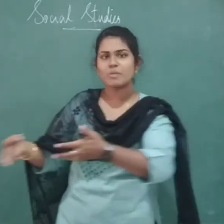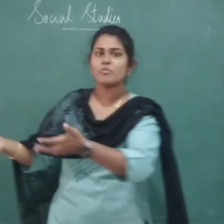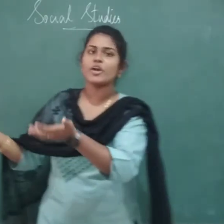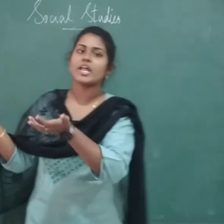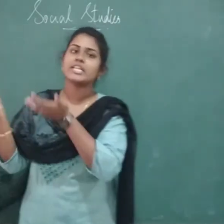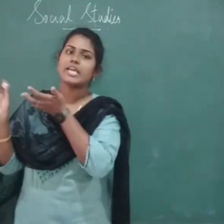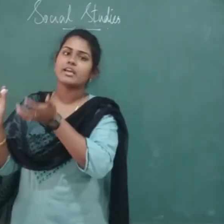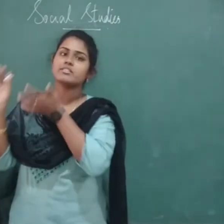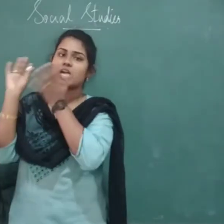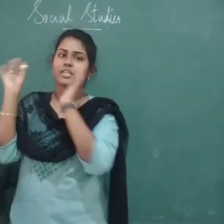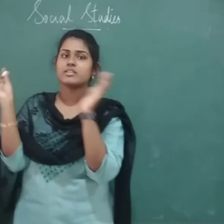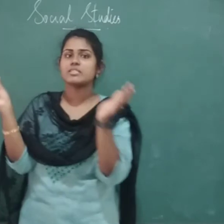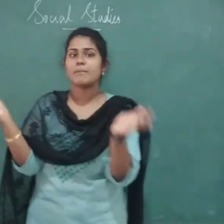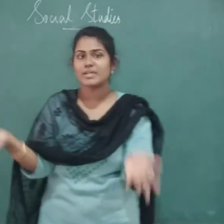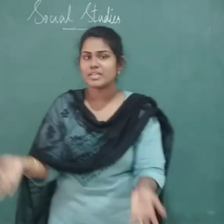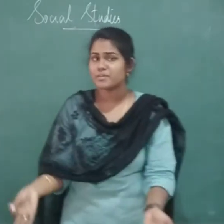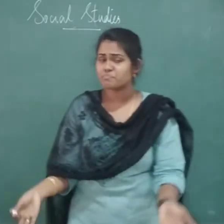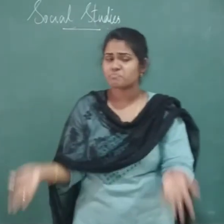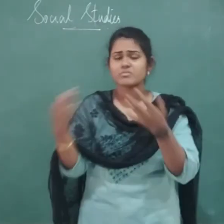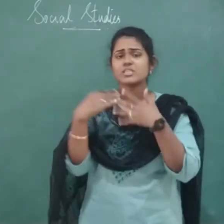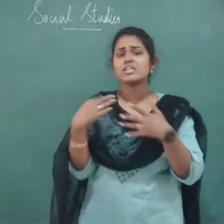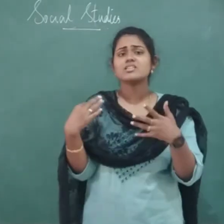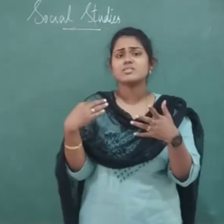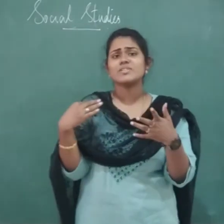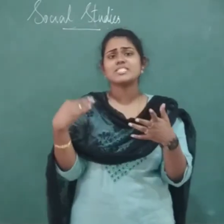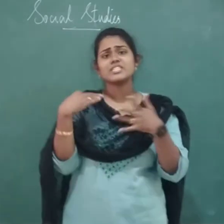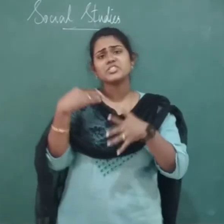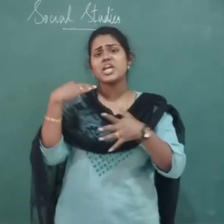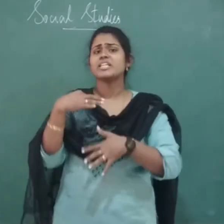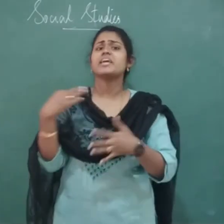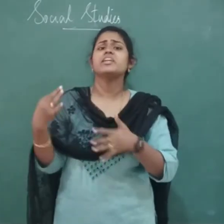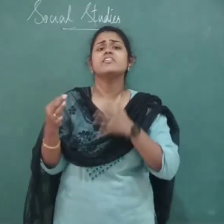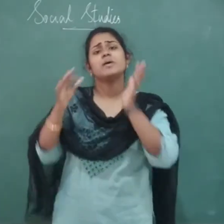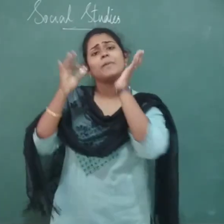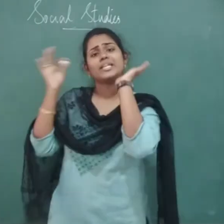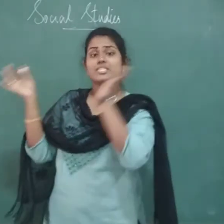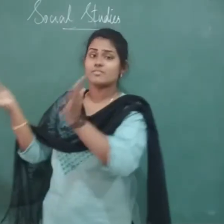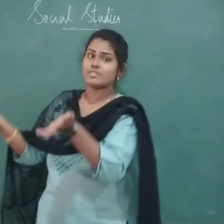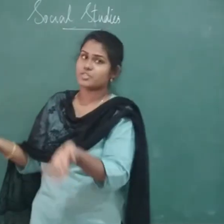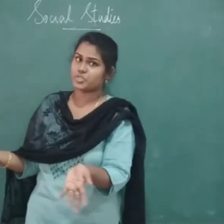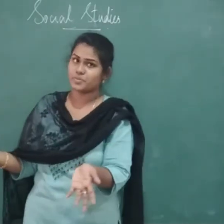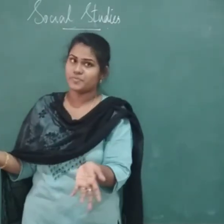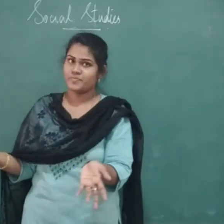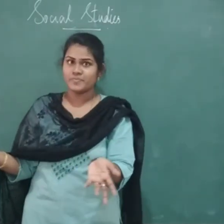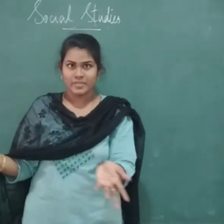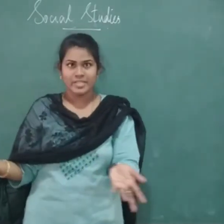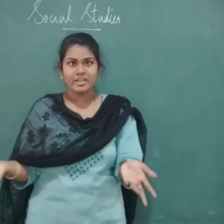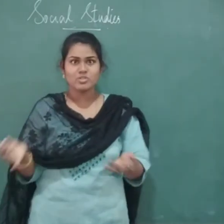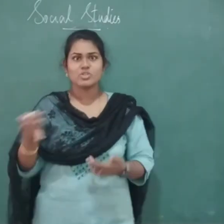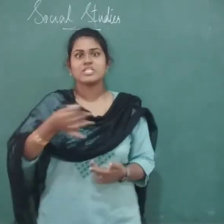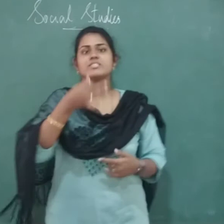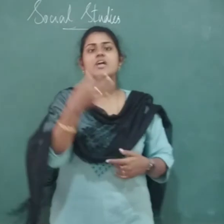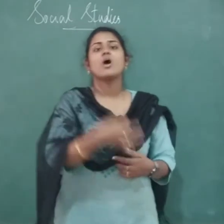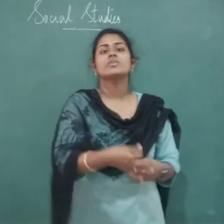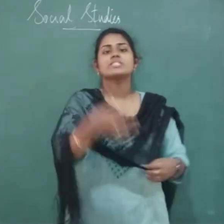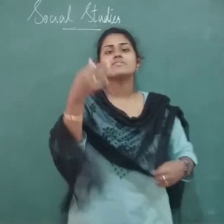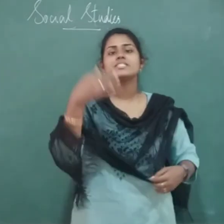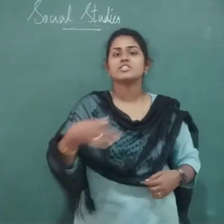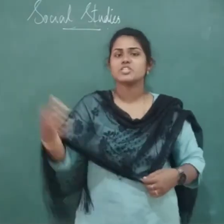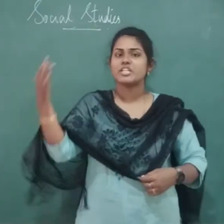somewhere and they started some other civilization and they develop other civilization. Clear? So this is how the civilization